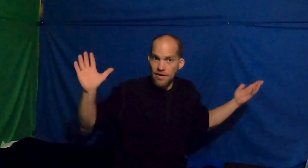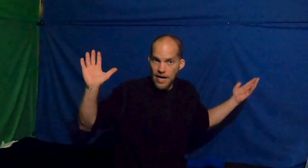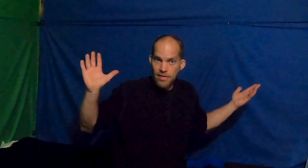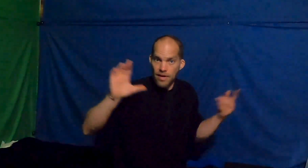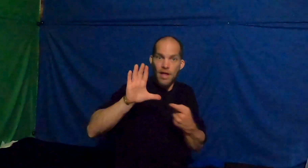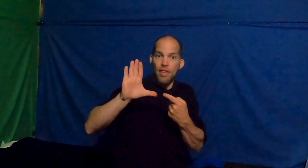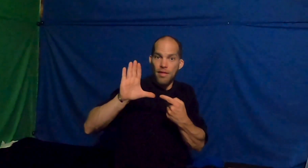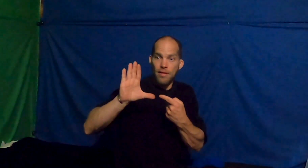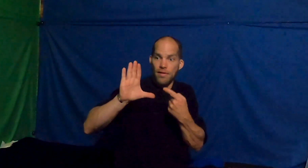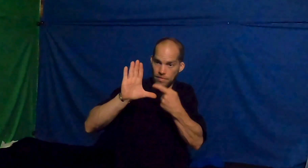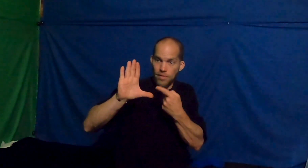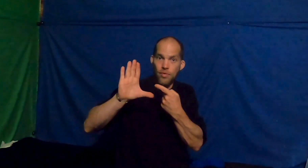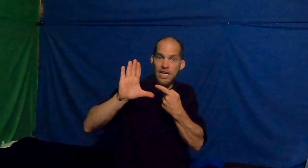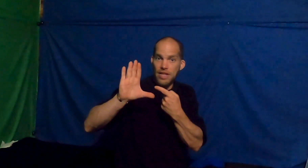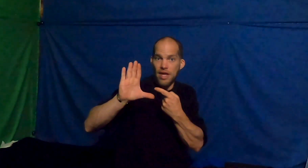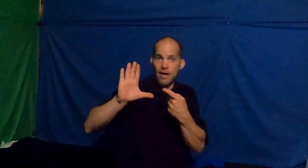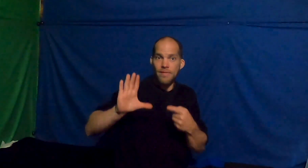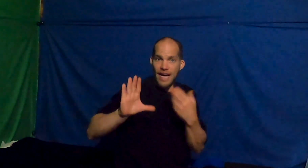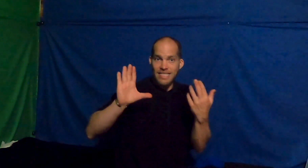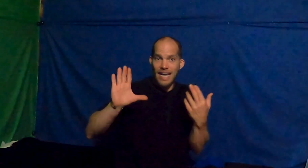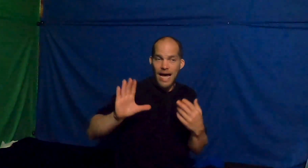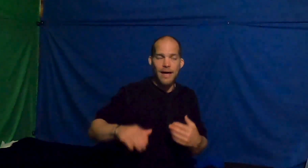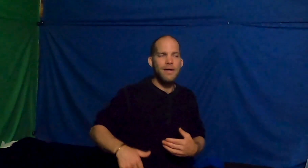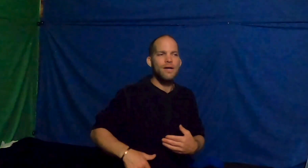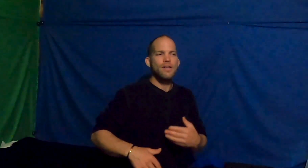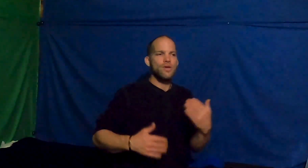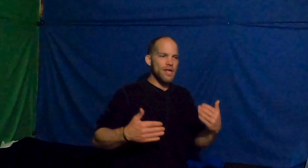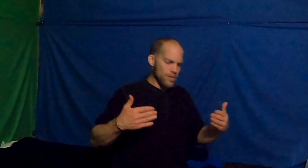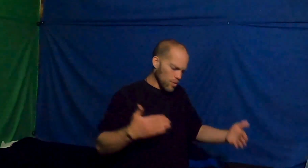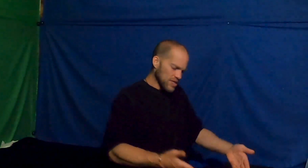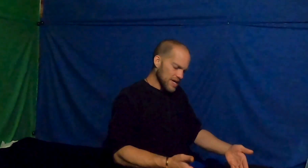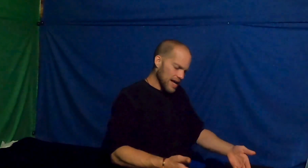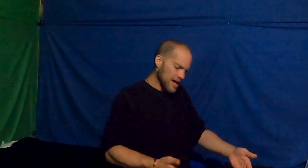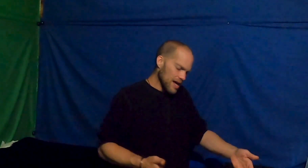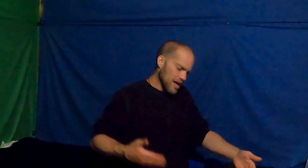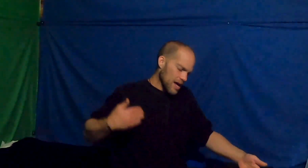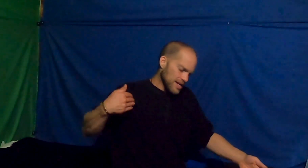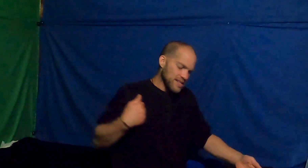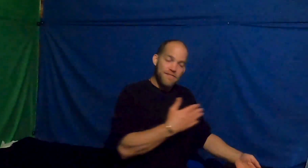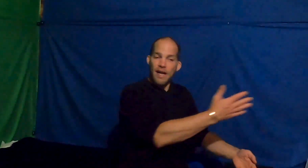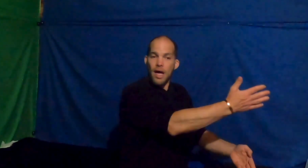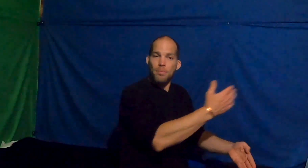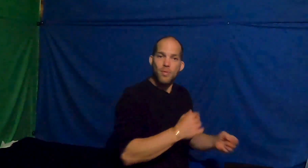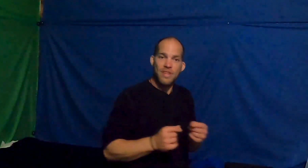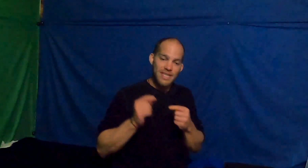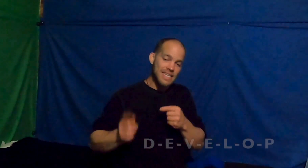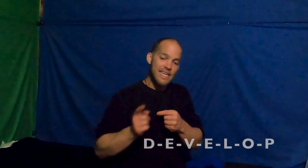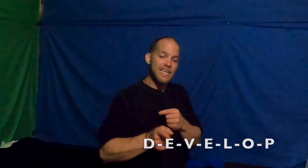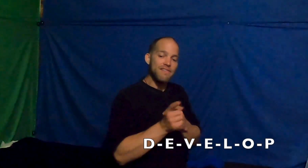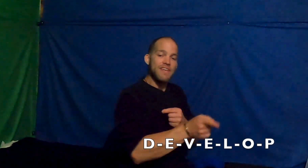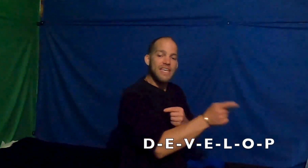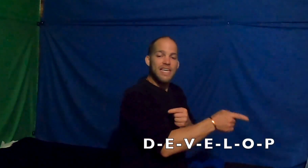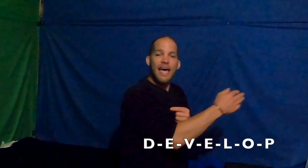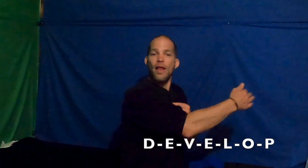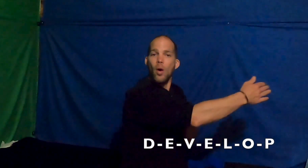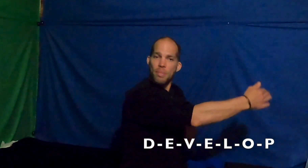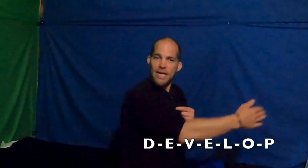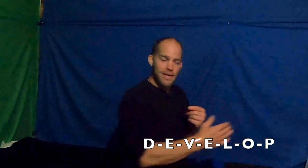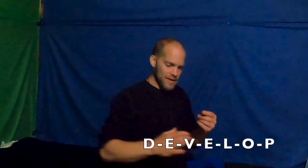identified 3D thing as it lie. So then when we say develop with a D-E-V-E-L-O-P,